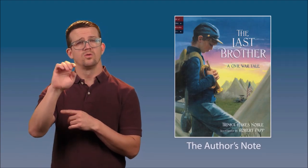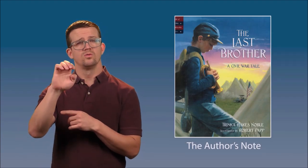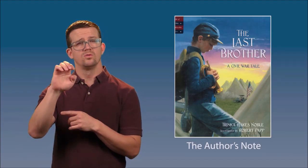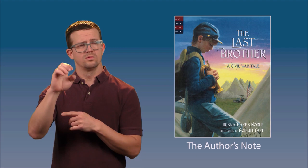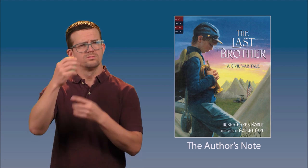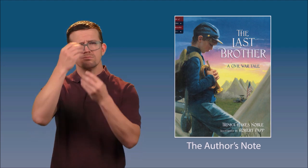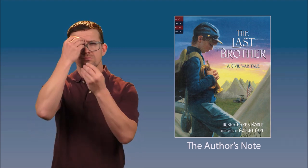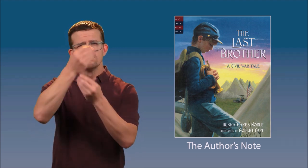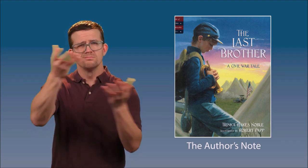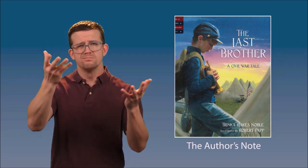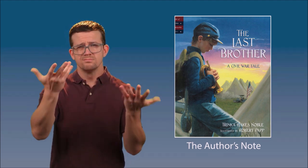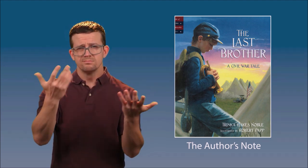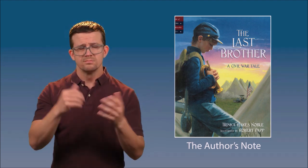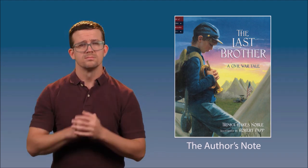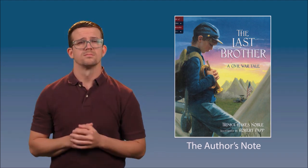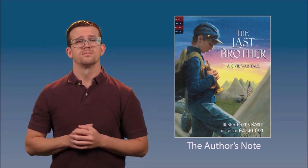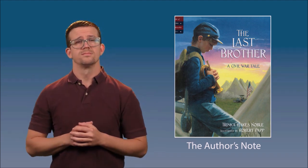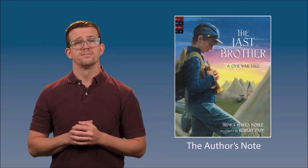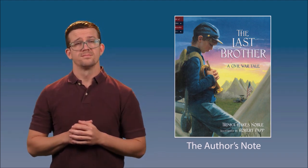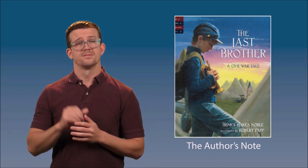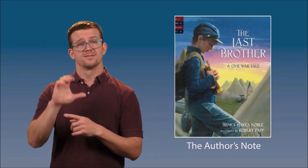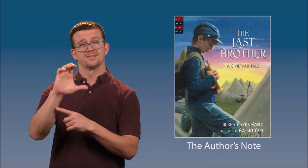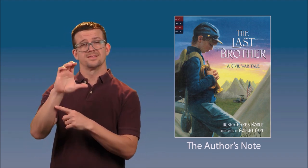A note from the author.